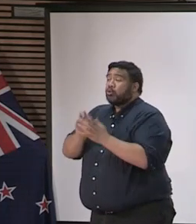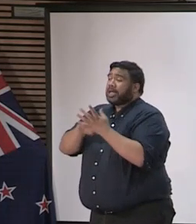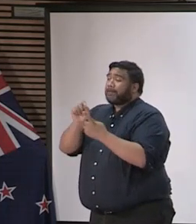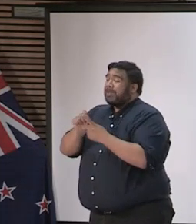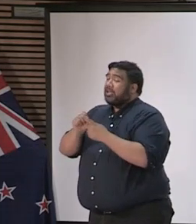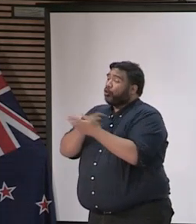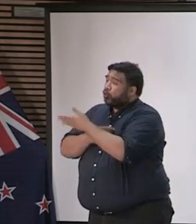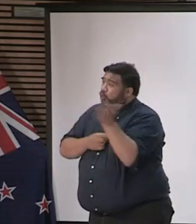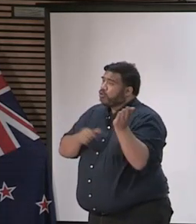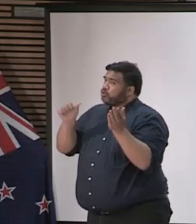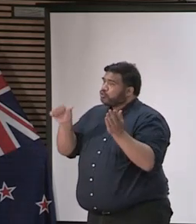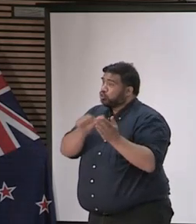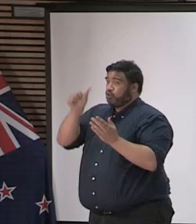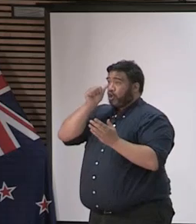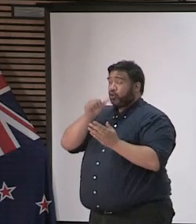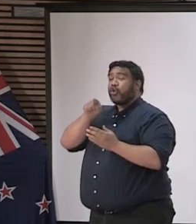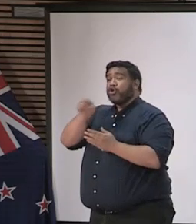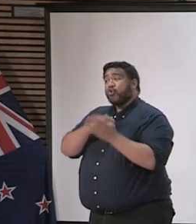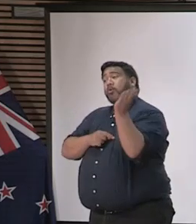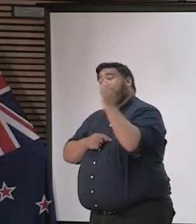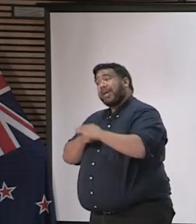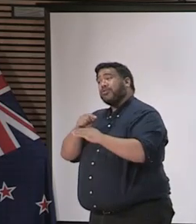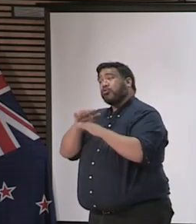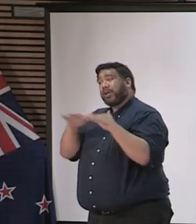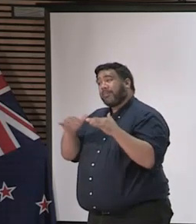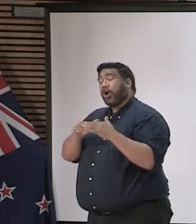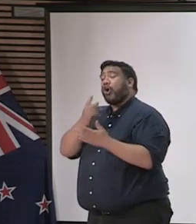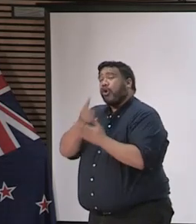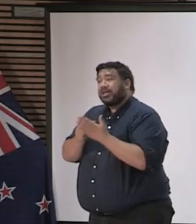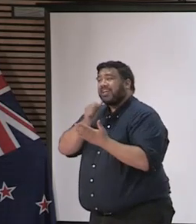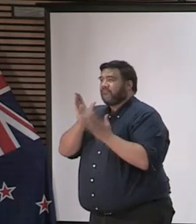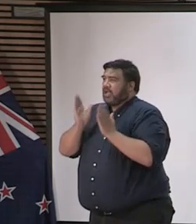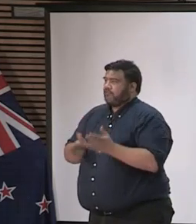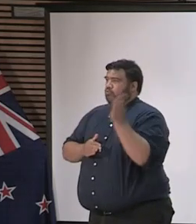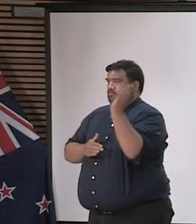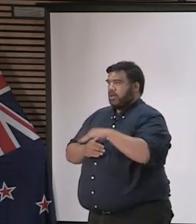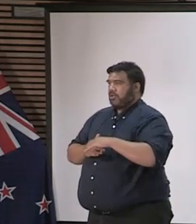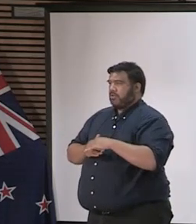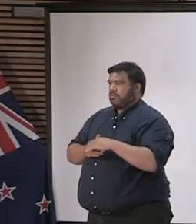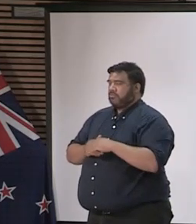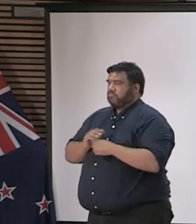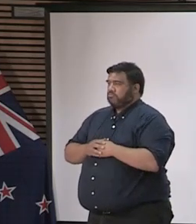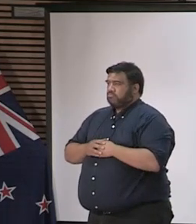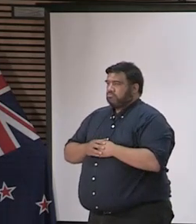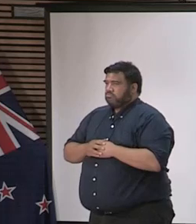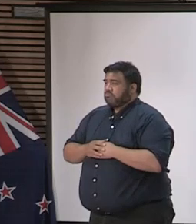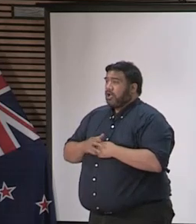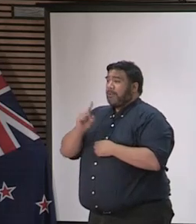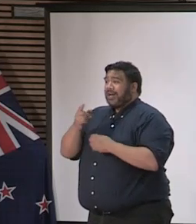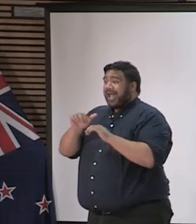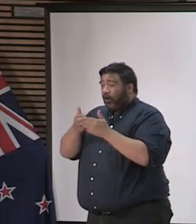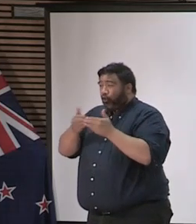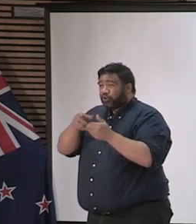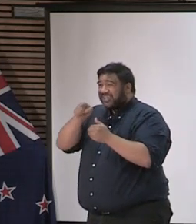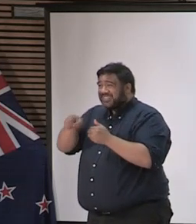think, only MPs should be coming to Parliament if they really need to be here. So that's all, the arrangements of that are all subject to agreement at